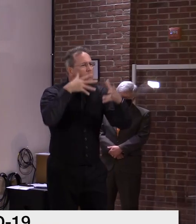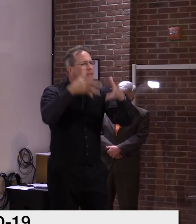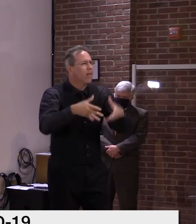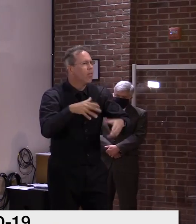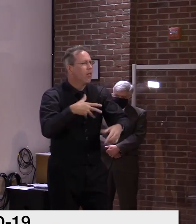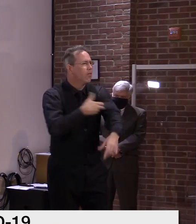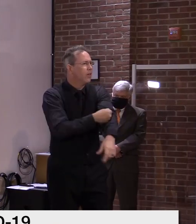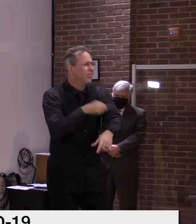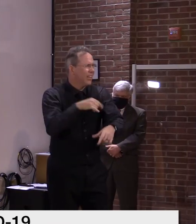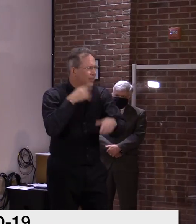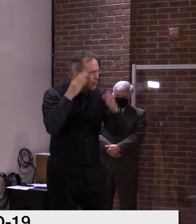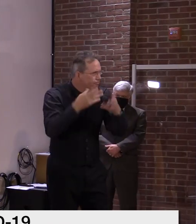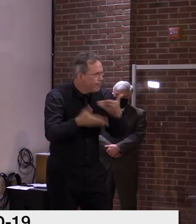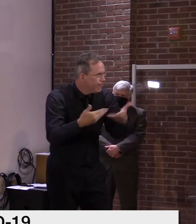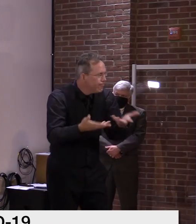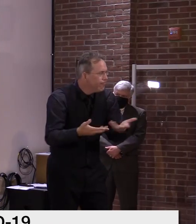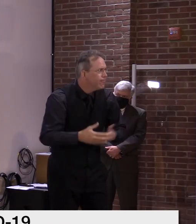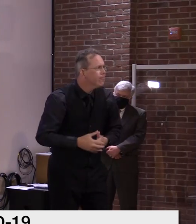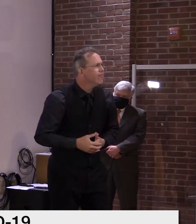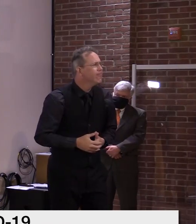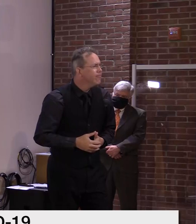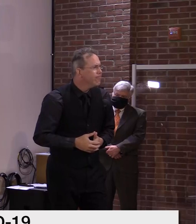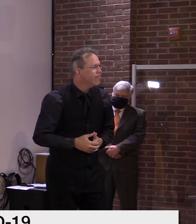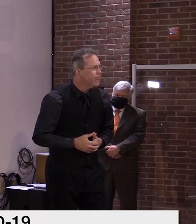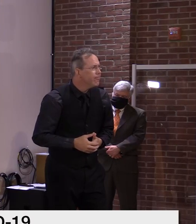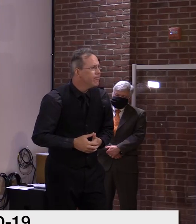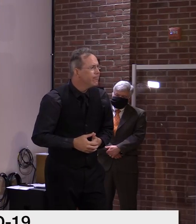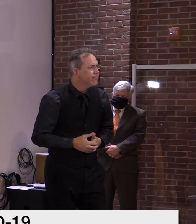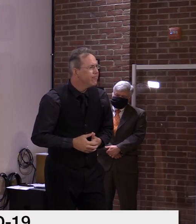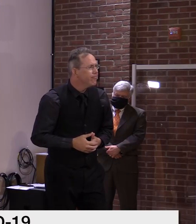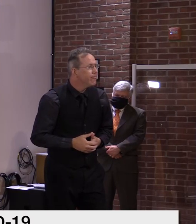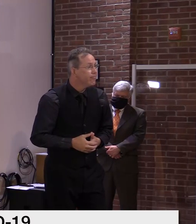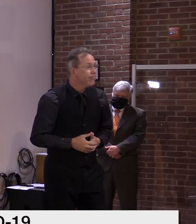that remains has a higher percentage of hesitant people than it did before.